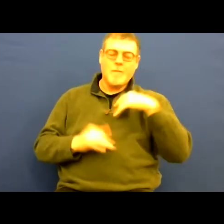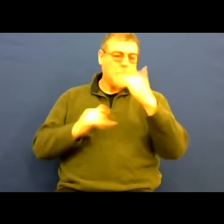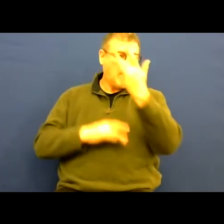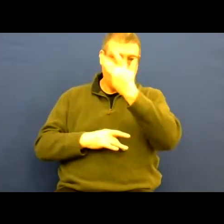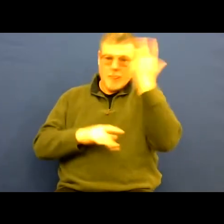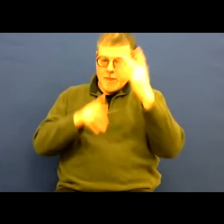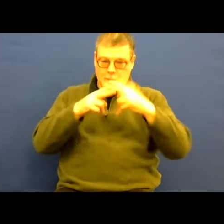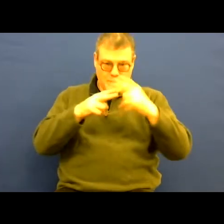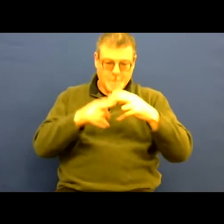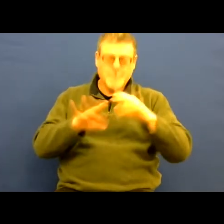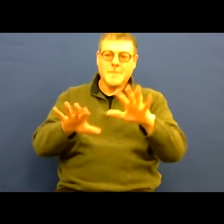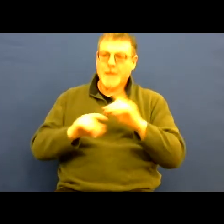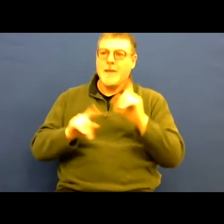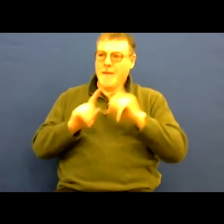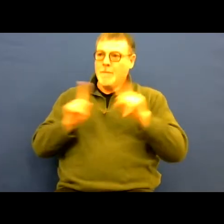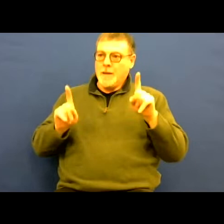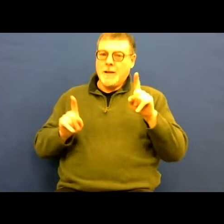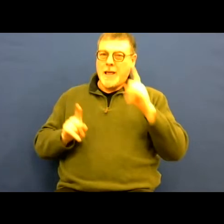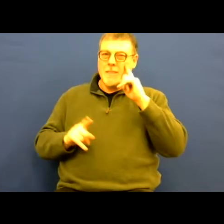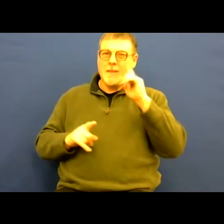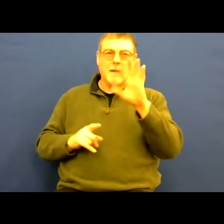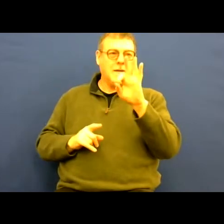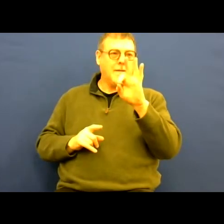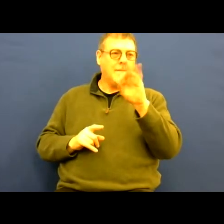on that. Although I think it's, Forest